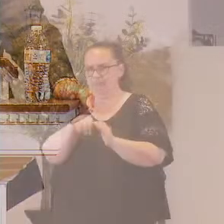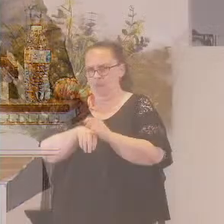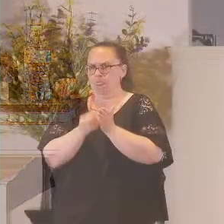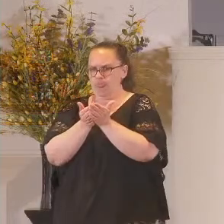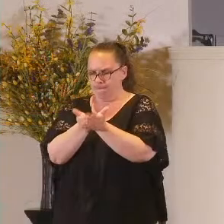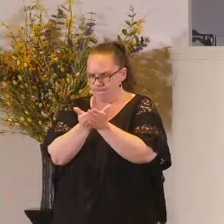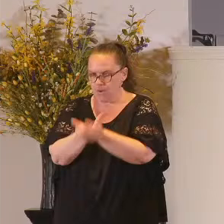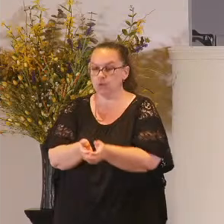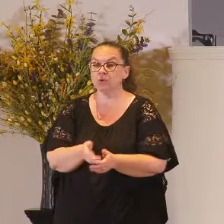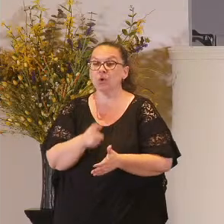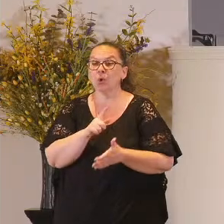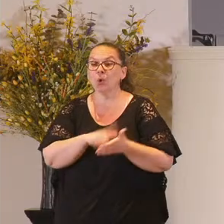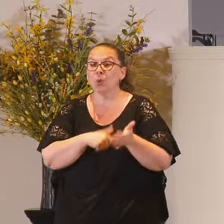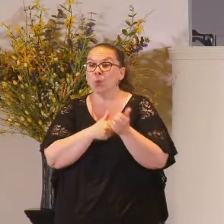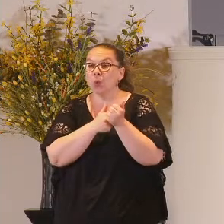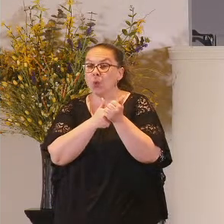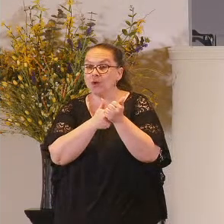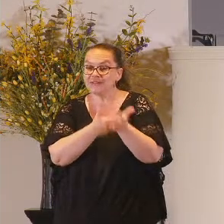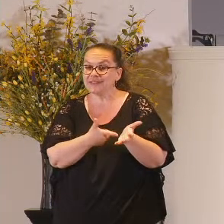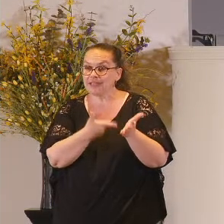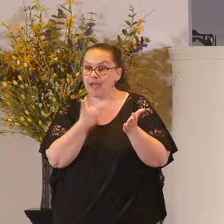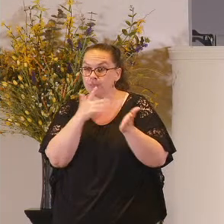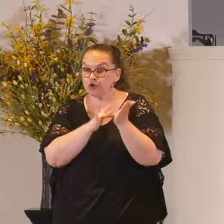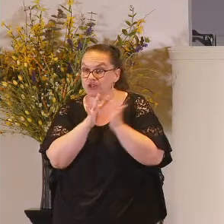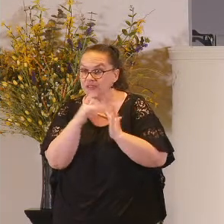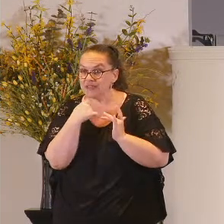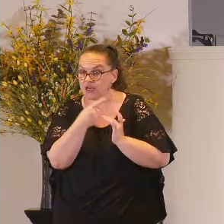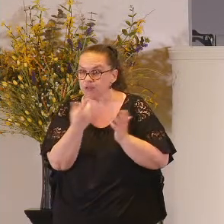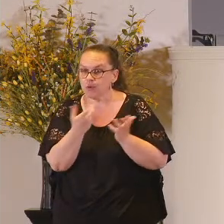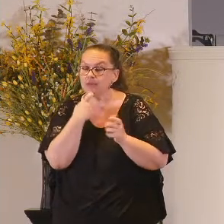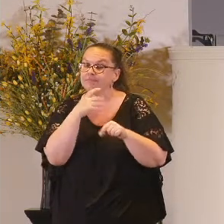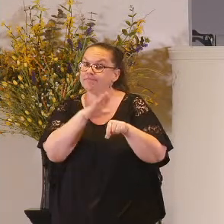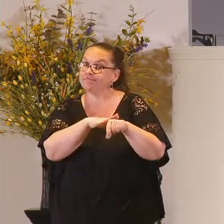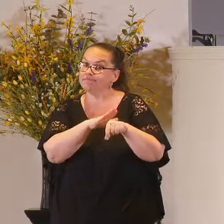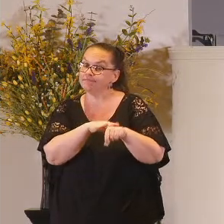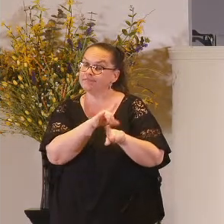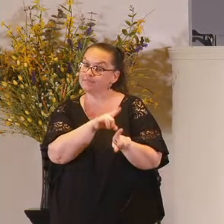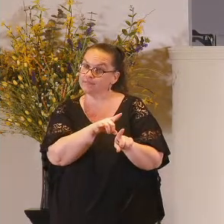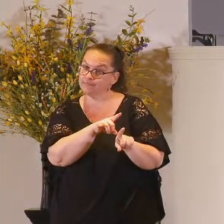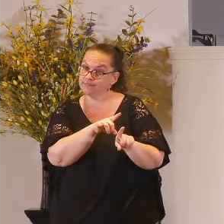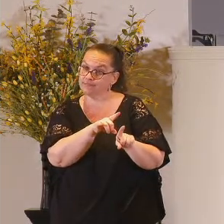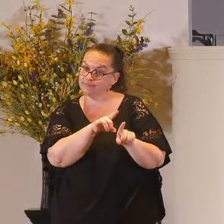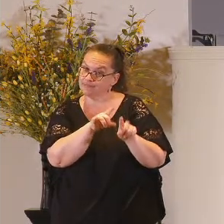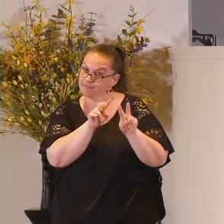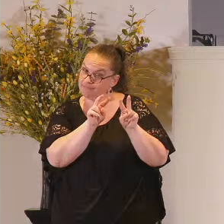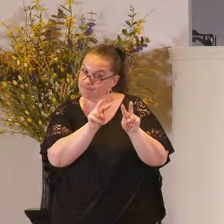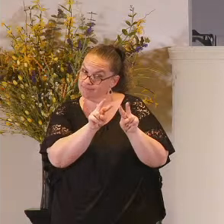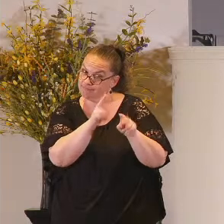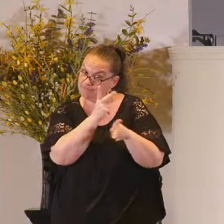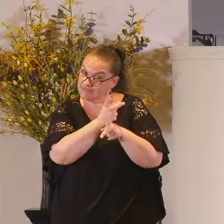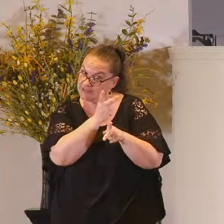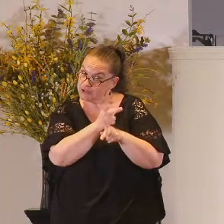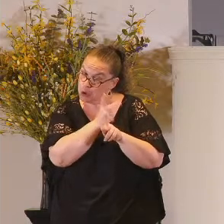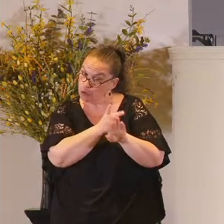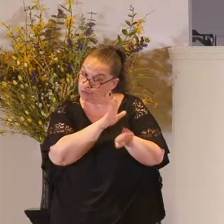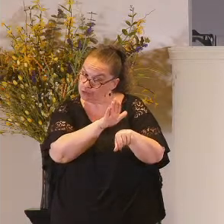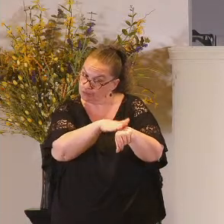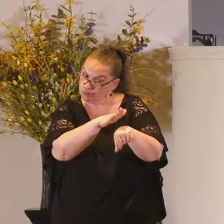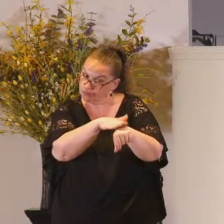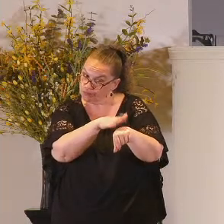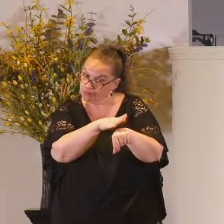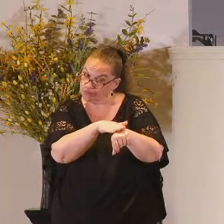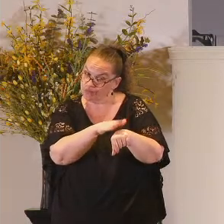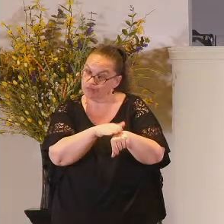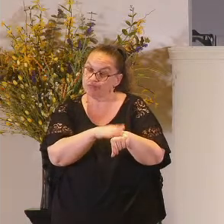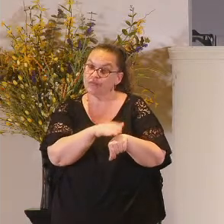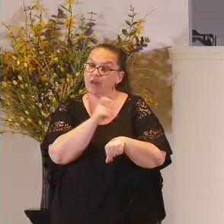Jesus says to the disciples, verse 15, and he cautions them, saying, "Watch out! Beware of